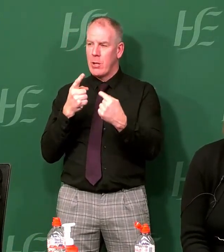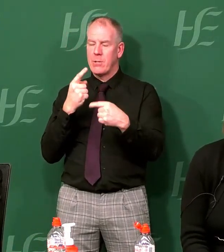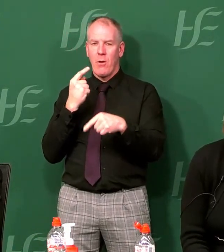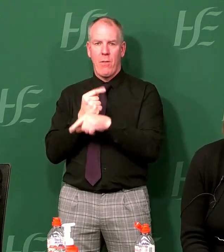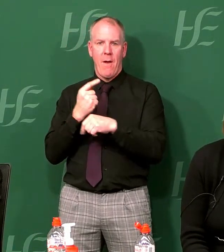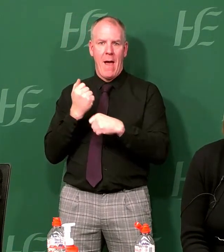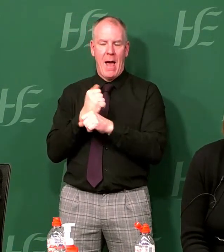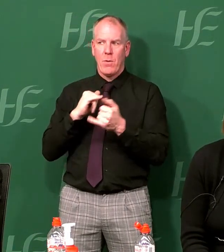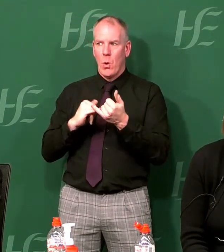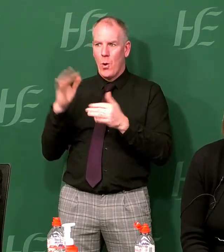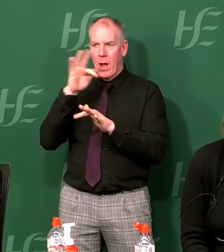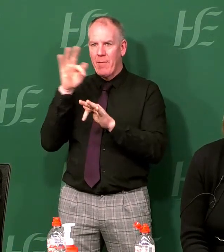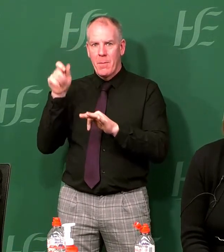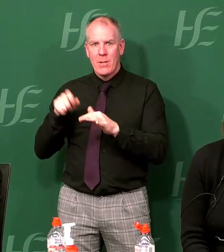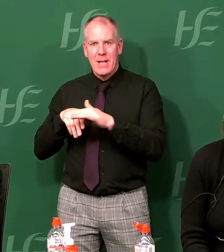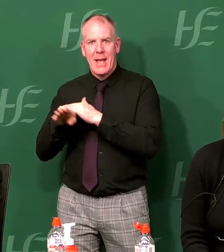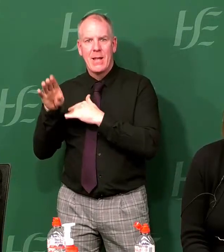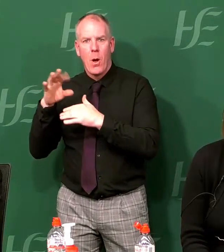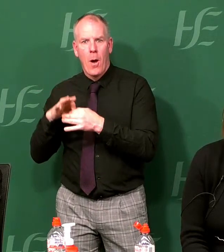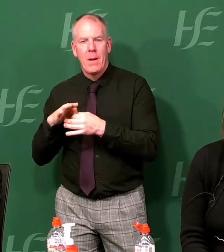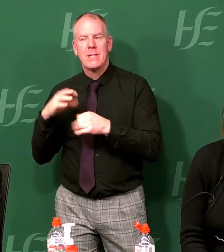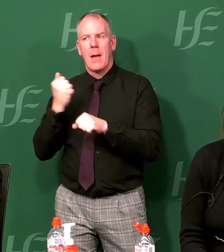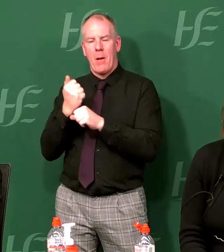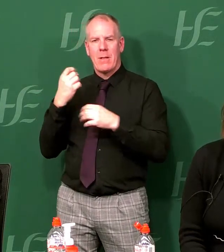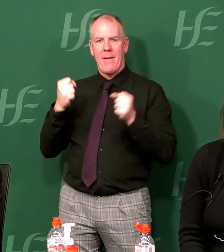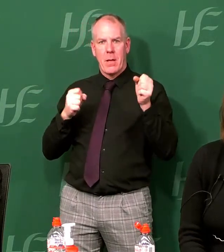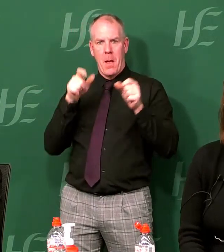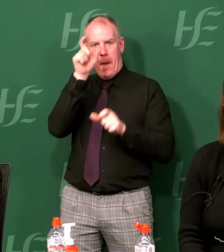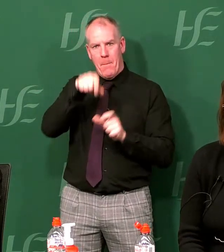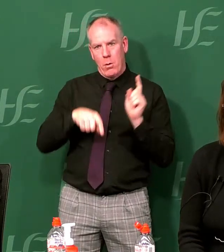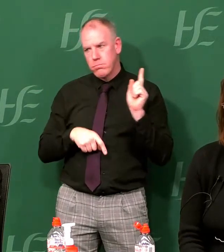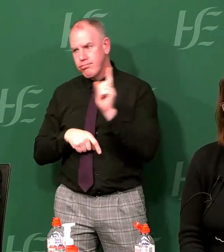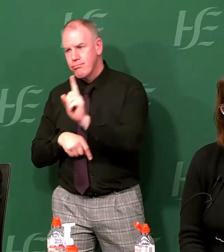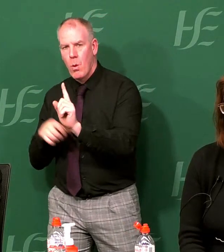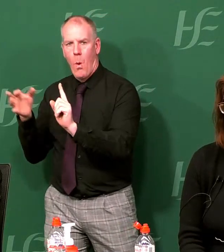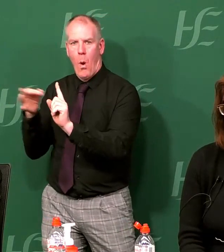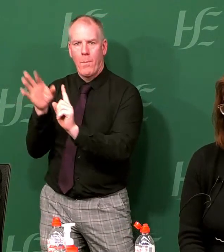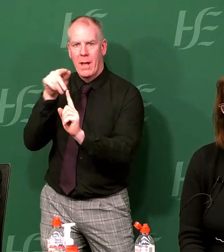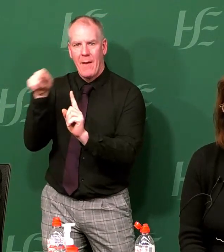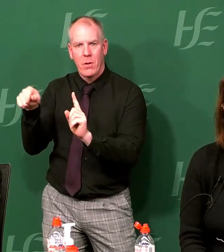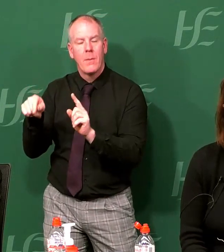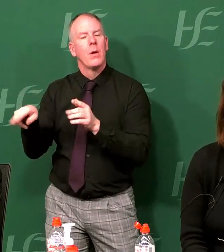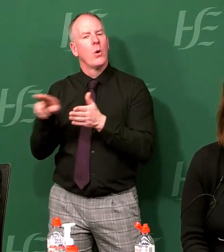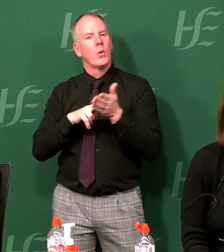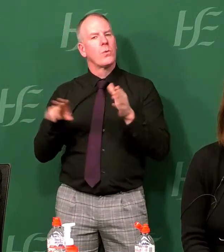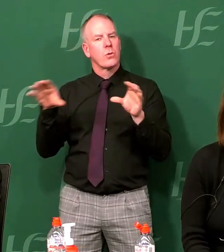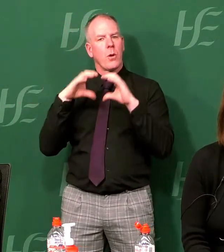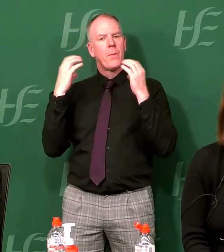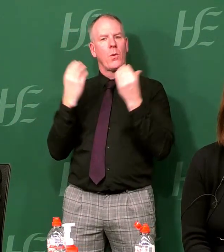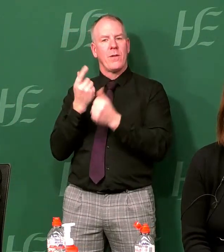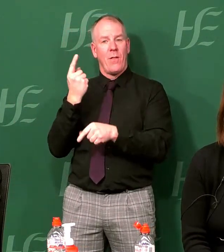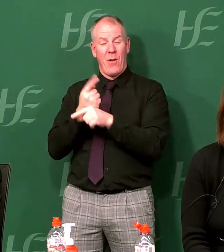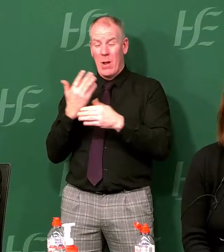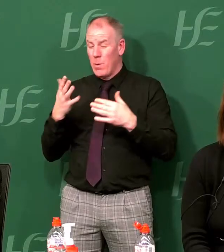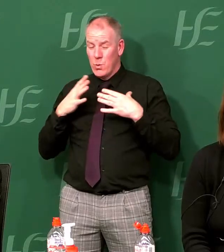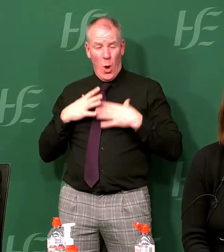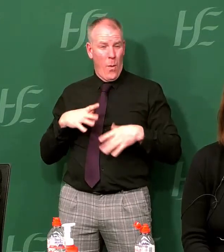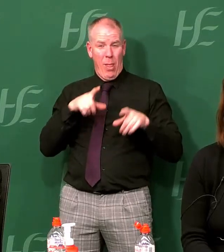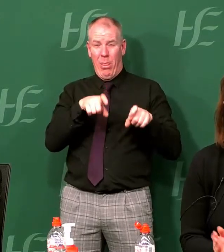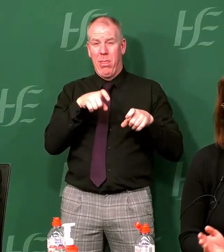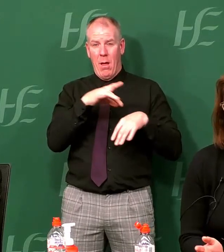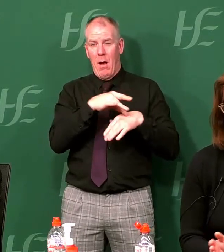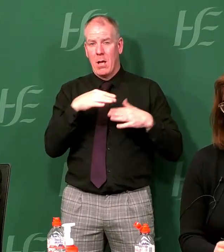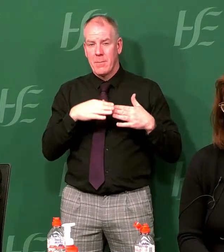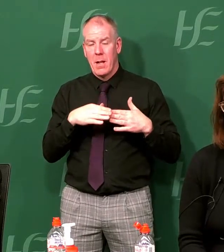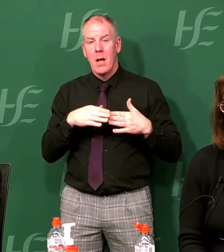securing carers. So it's not a funding issue, it's actually about access to carers. We are trying to use community capacity for people rather than have them sitting in acute hospital beds. But when you look